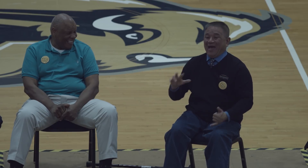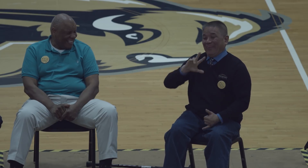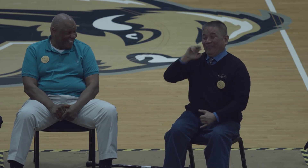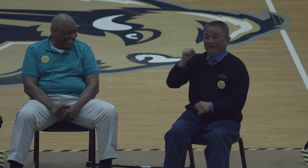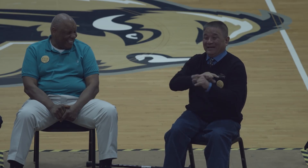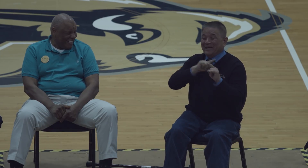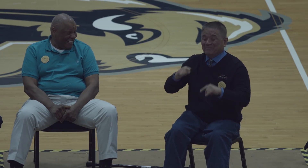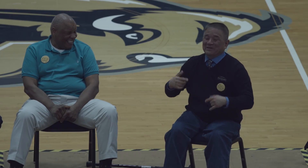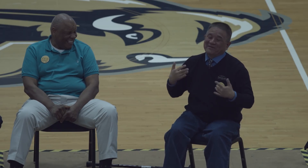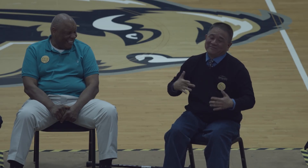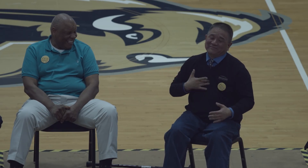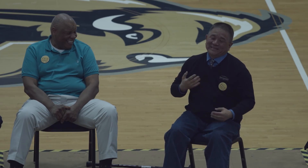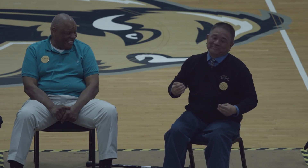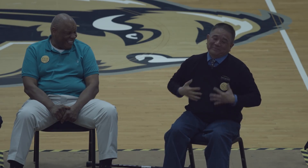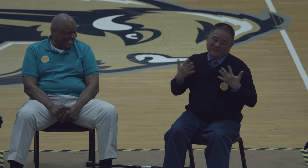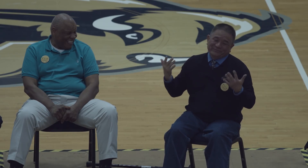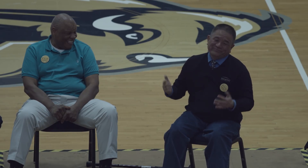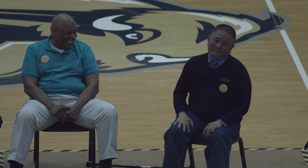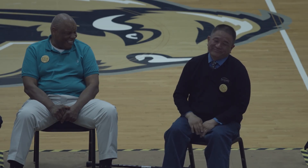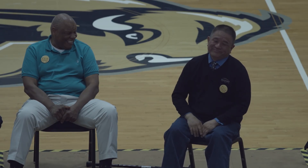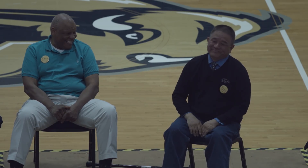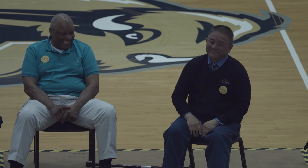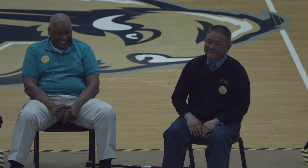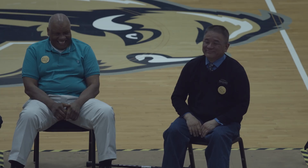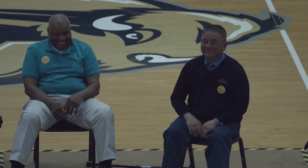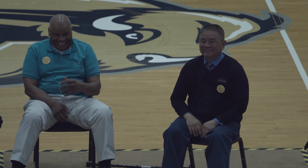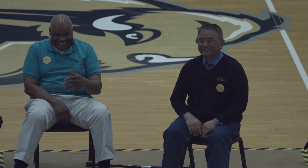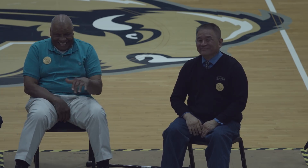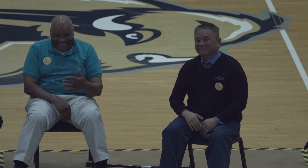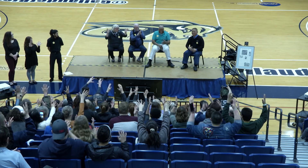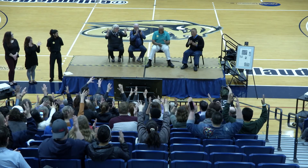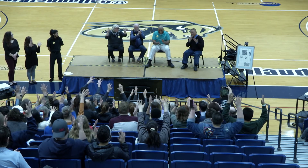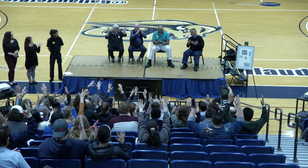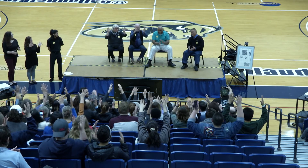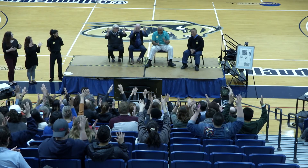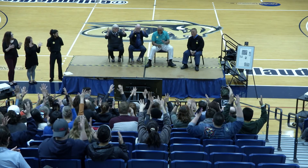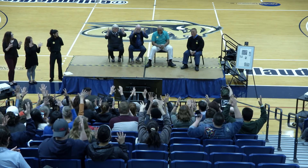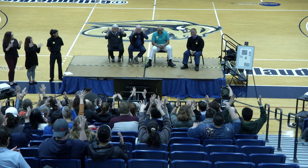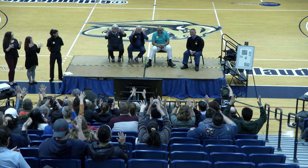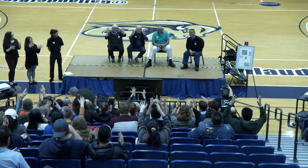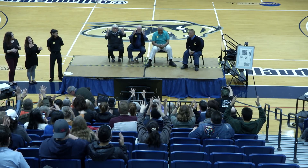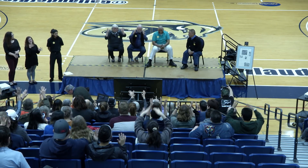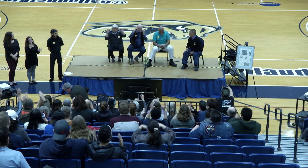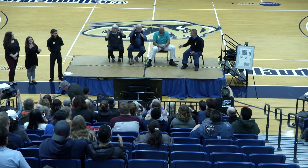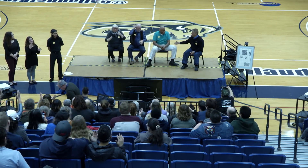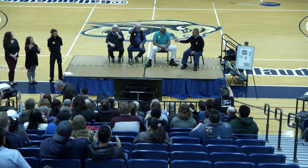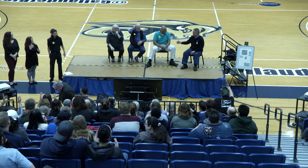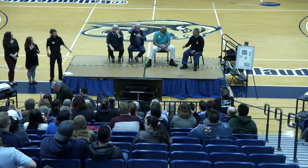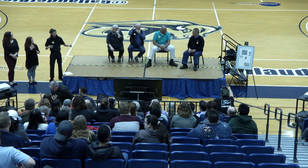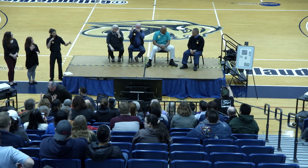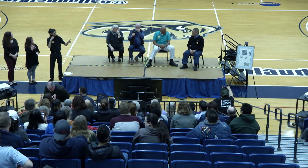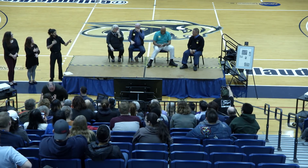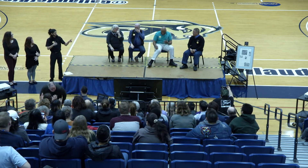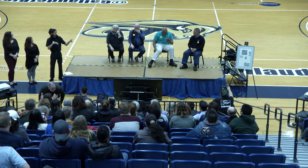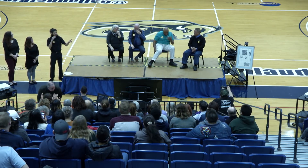such a thing. And as a humble man, I am so inspired to have the opportunity to be here today.